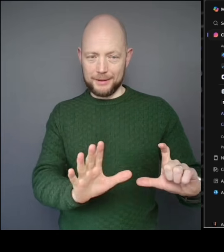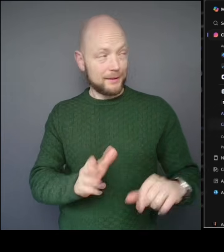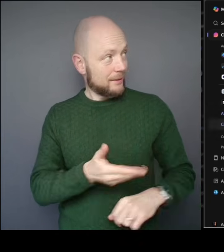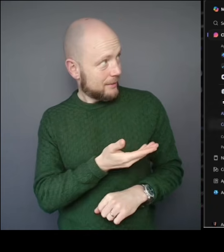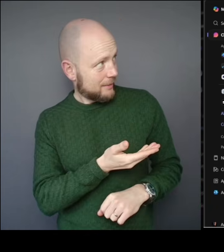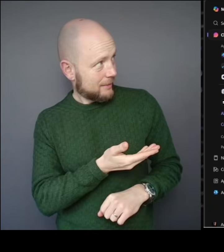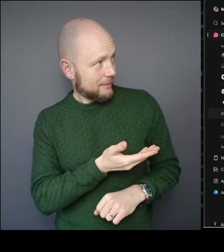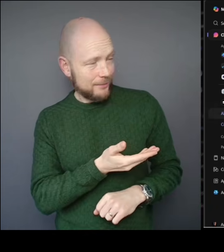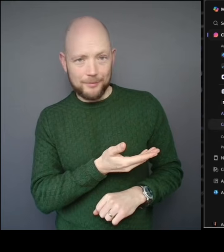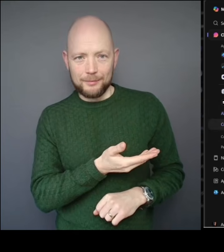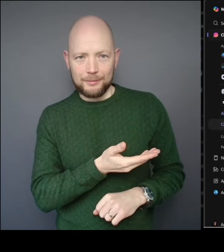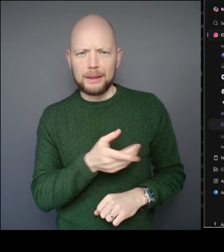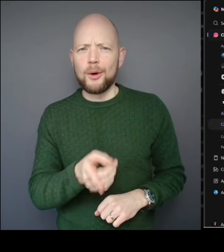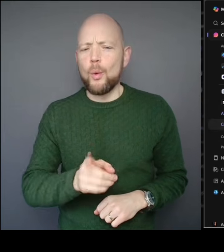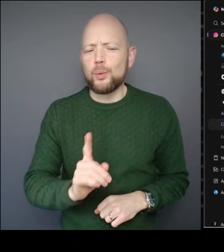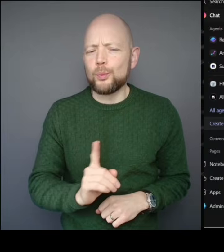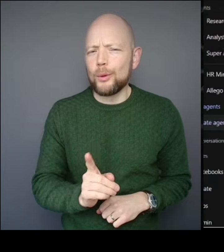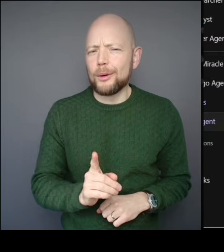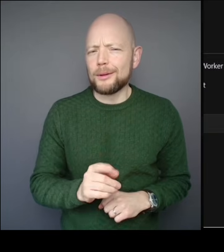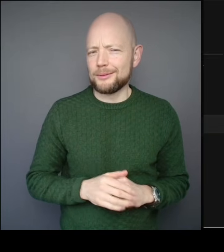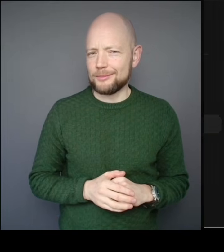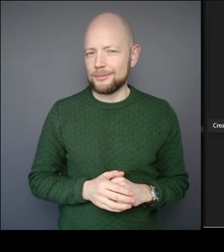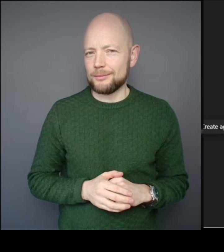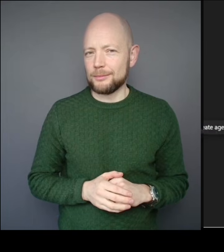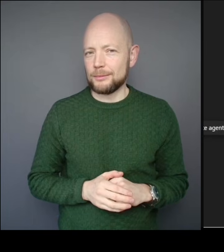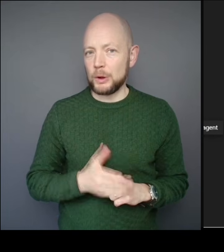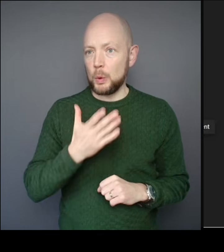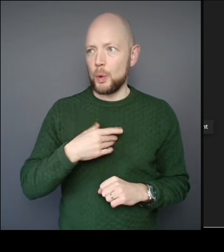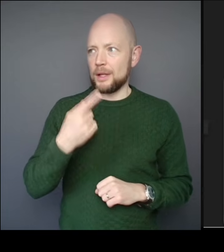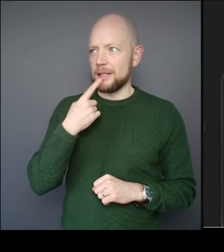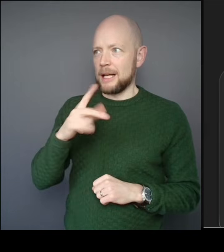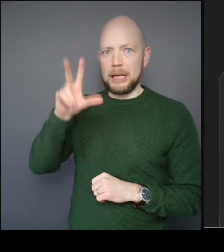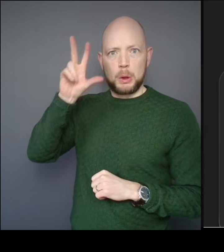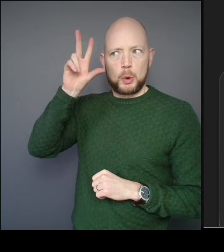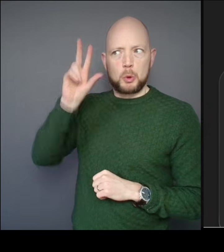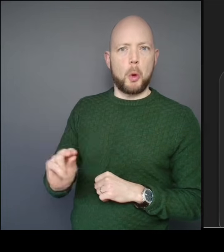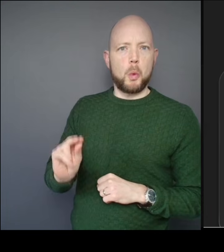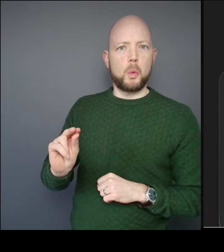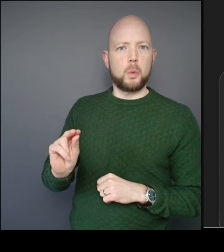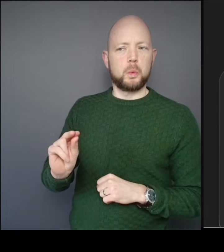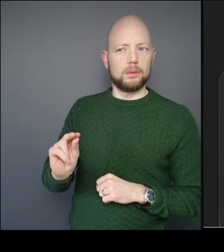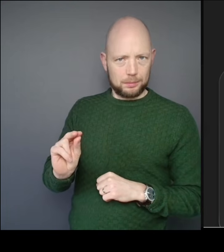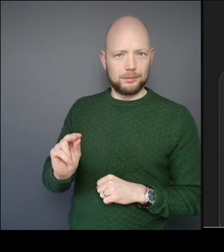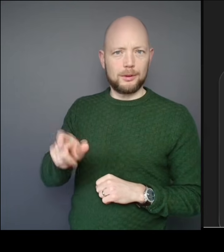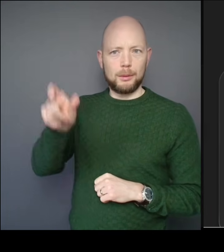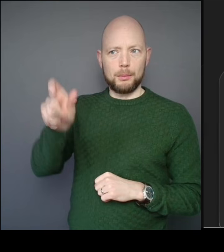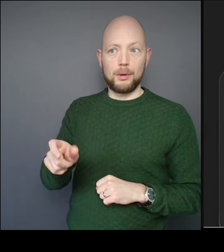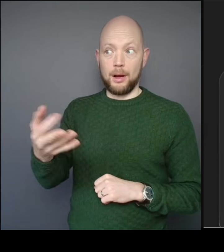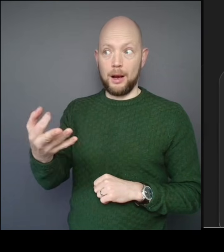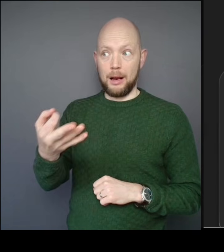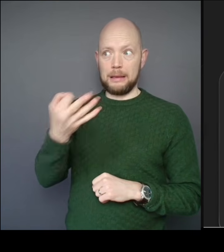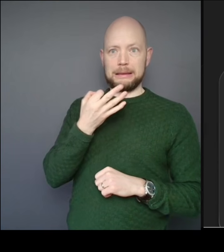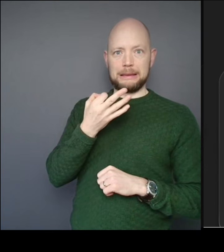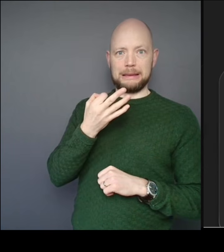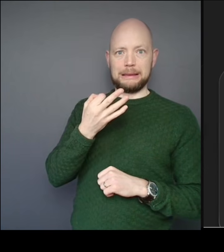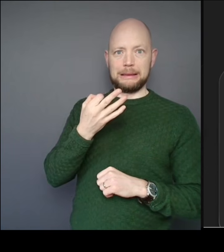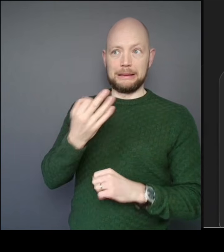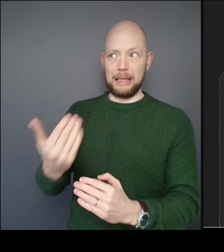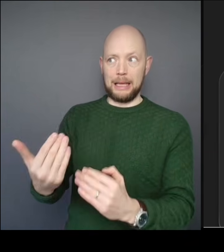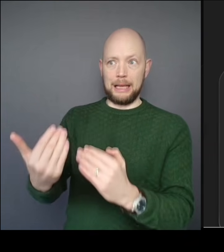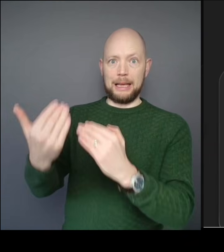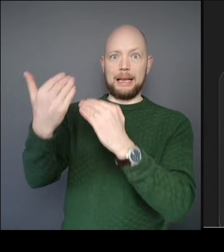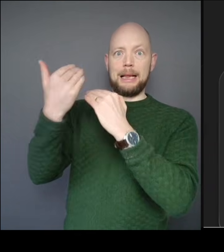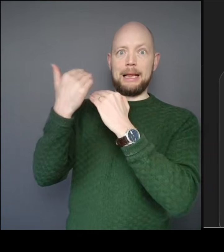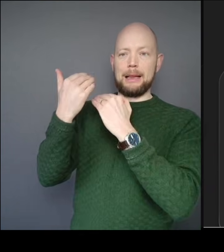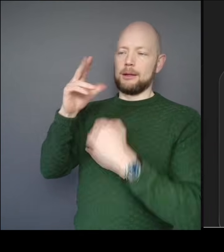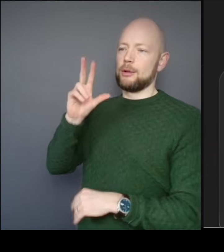panel. And basically, this is a prompt that you can use to say no when someone asks you to do something at work,